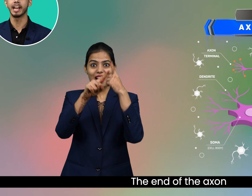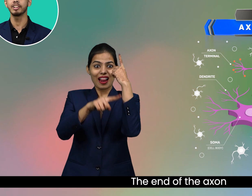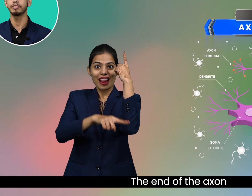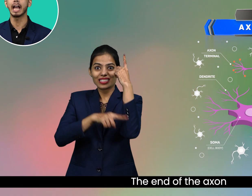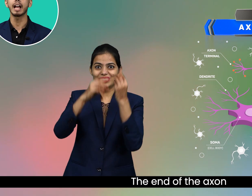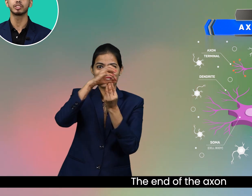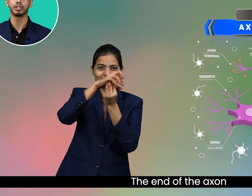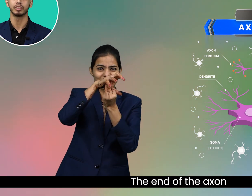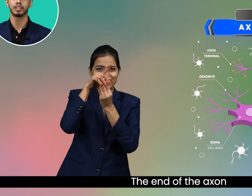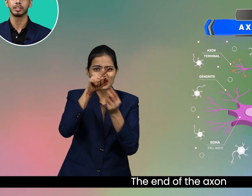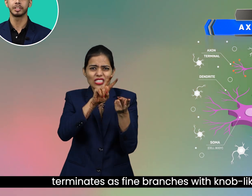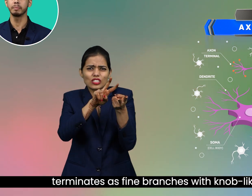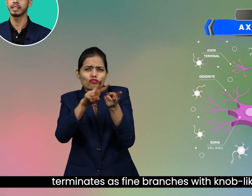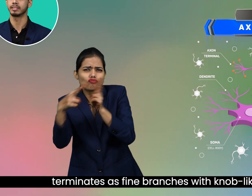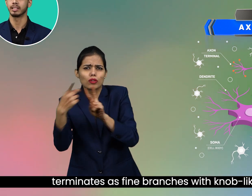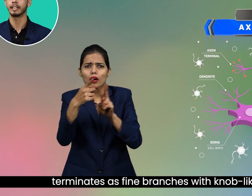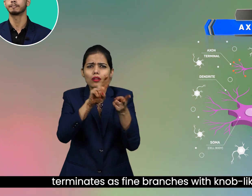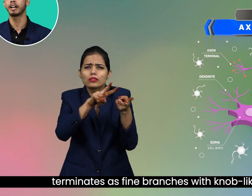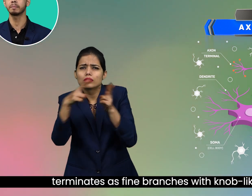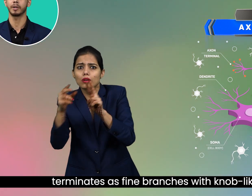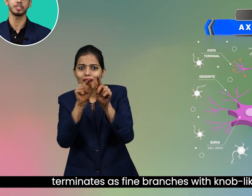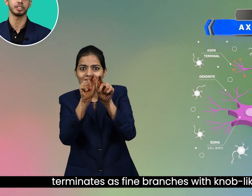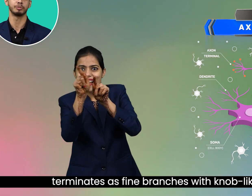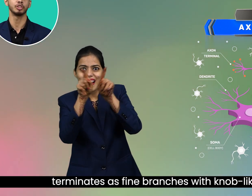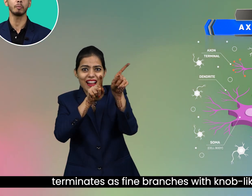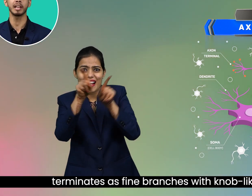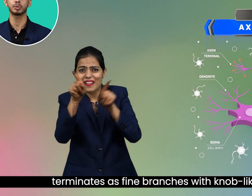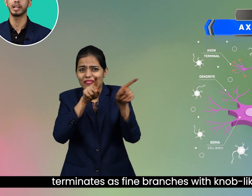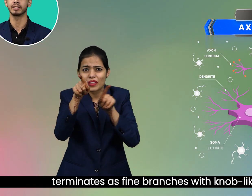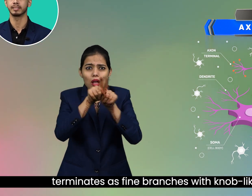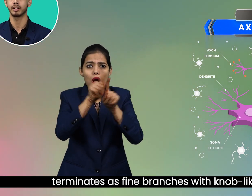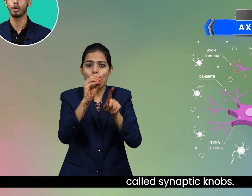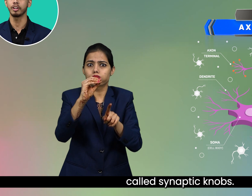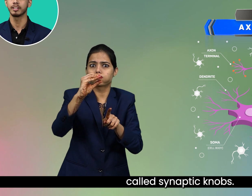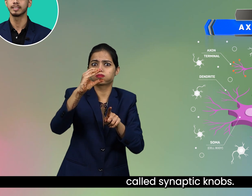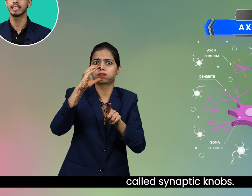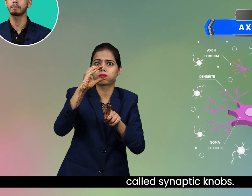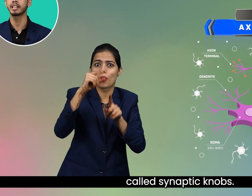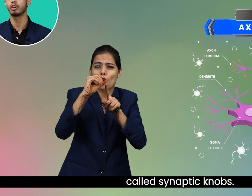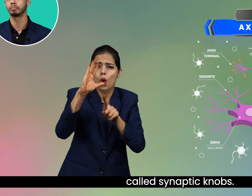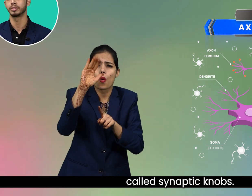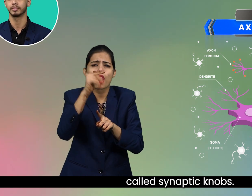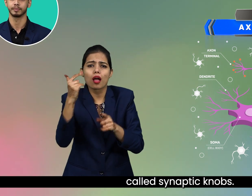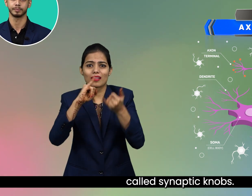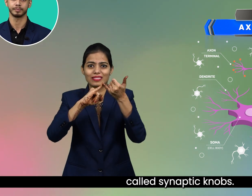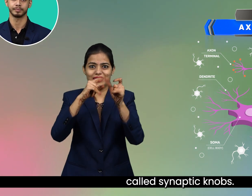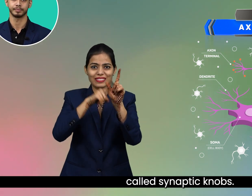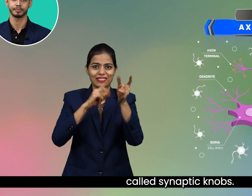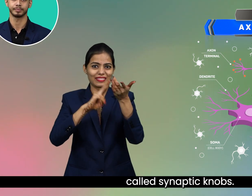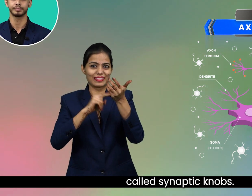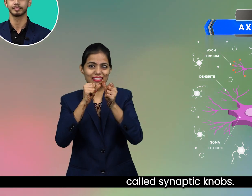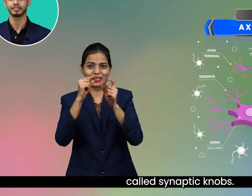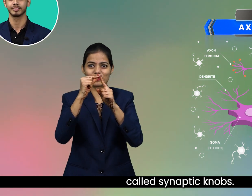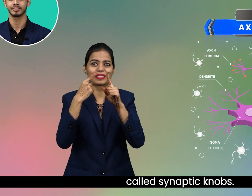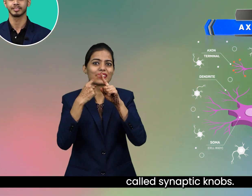The end of the axon terminates as fine branches with knob-like swellings called synaptic knobs.